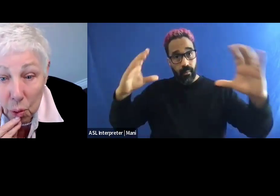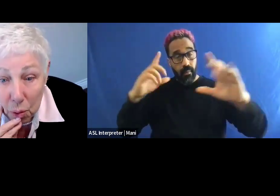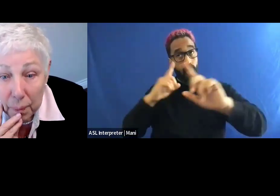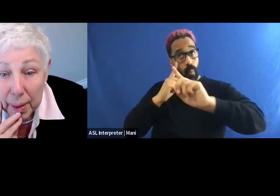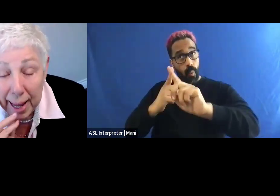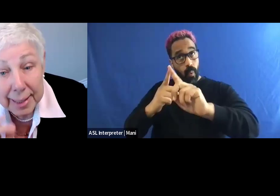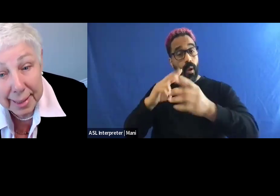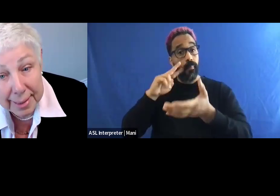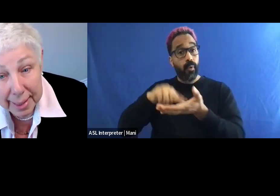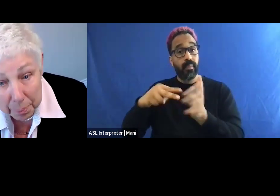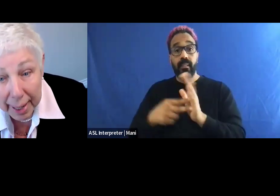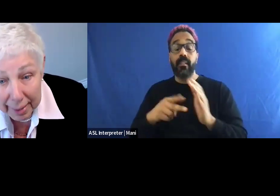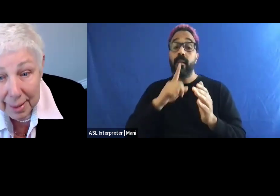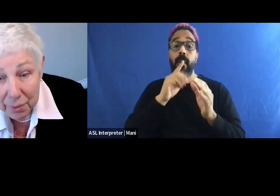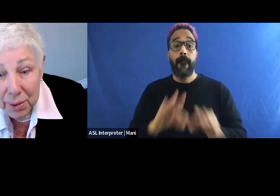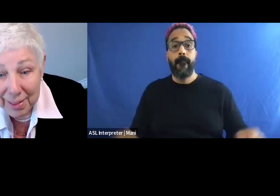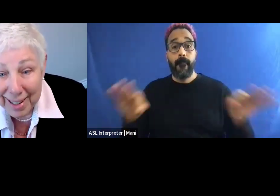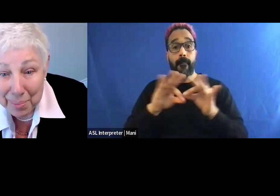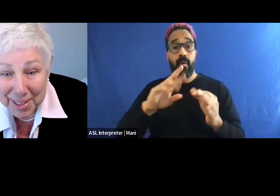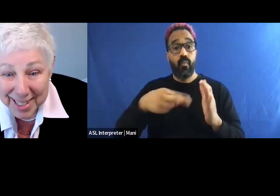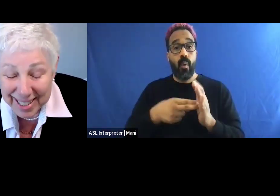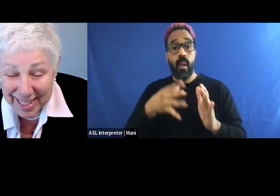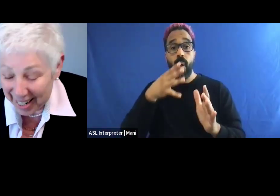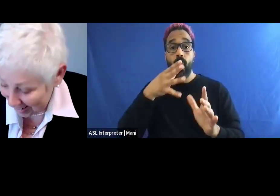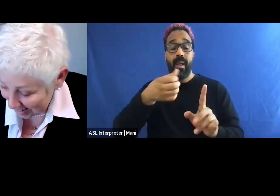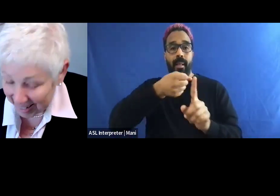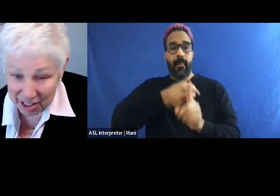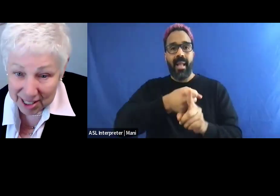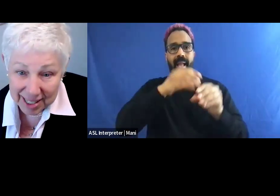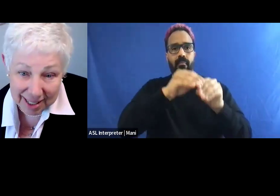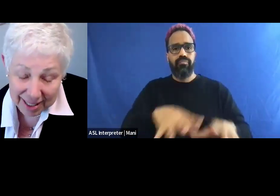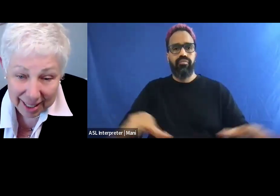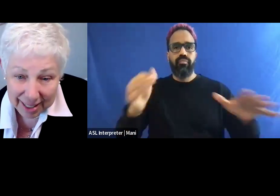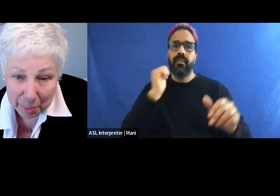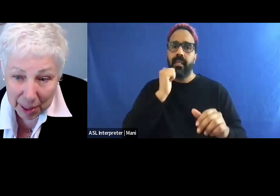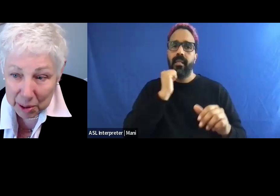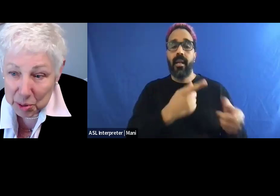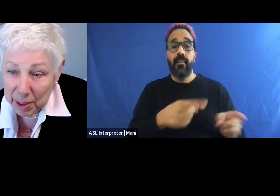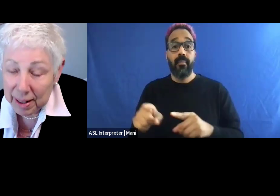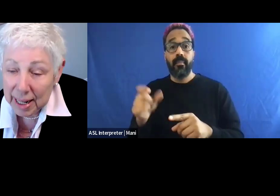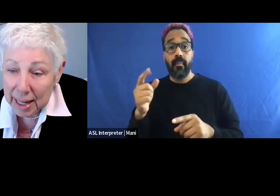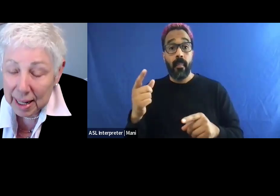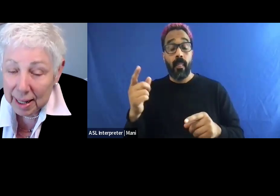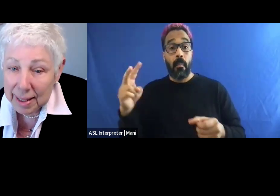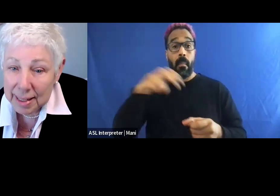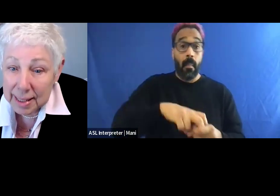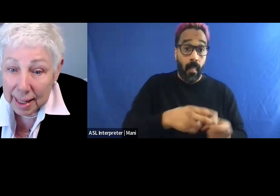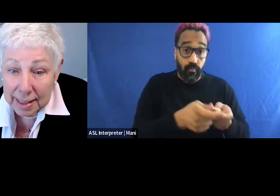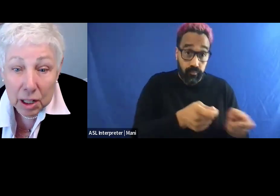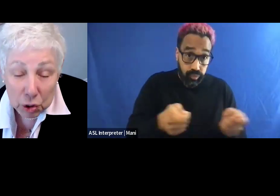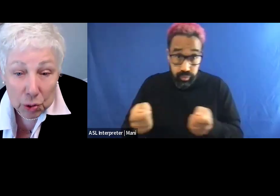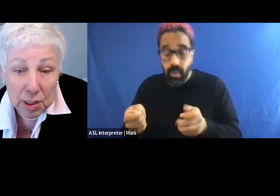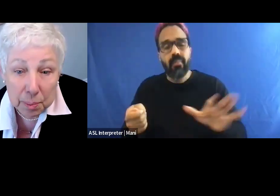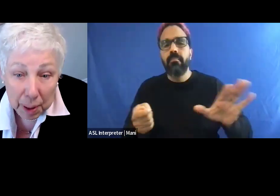important role. And it does impact everything that happens day to day. It just isn't the day-to-day management. This